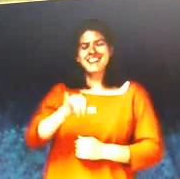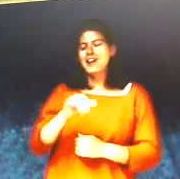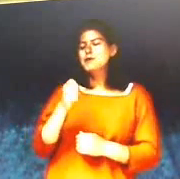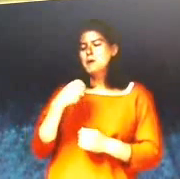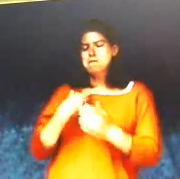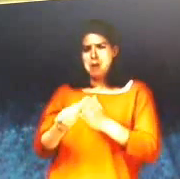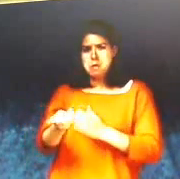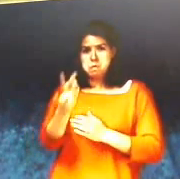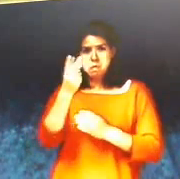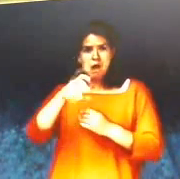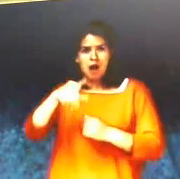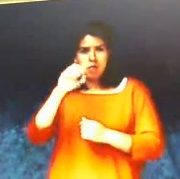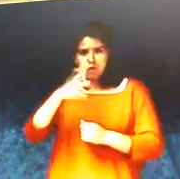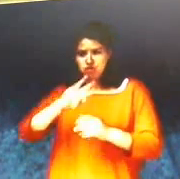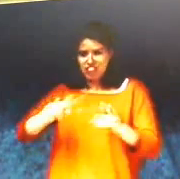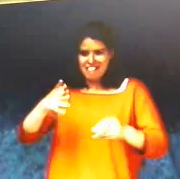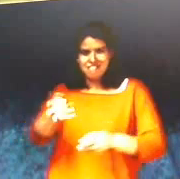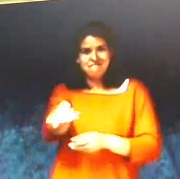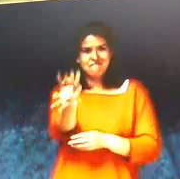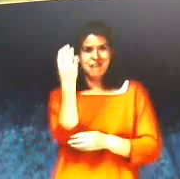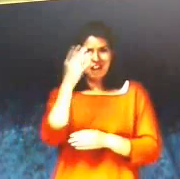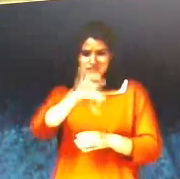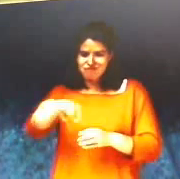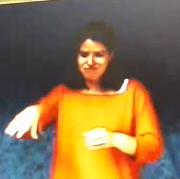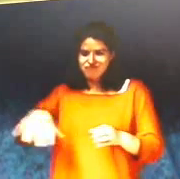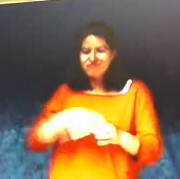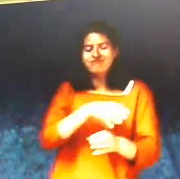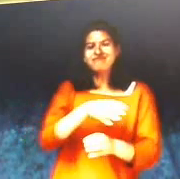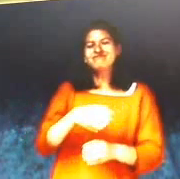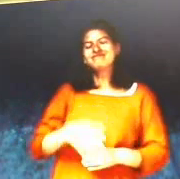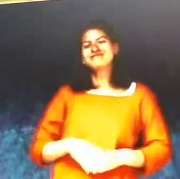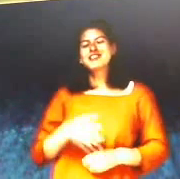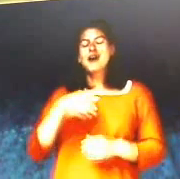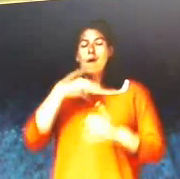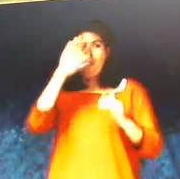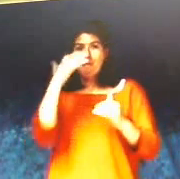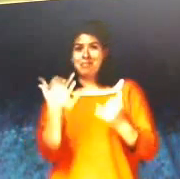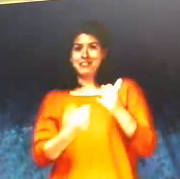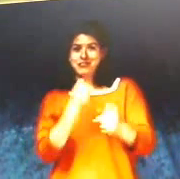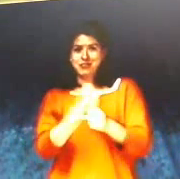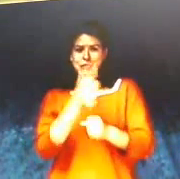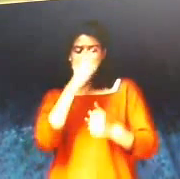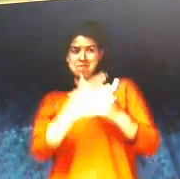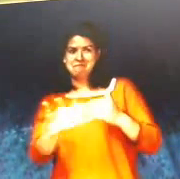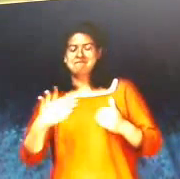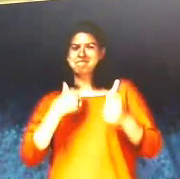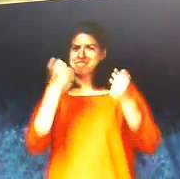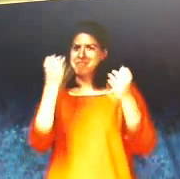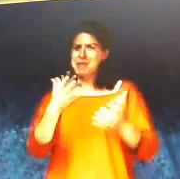I could eat blueberries because they wouldn't freeze. And now I have four bushes all around.